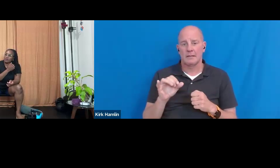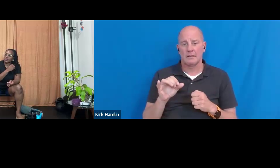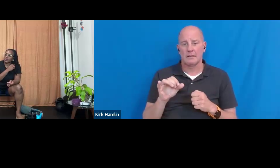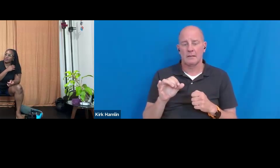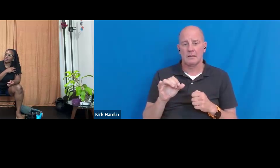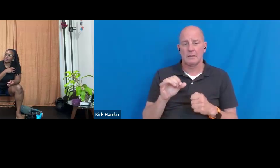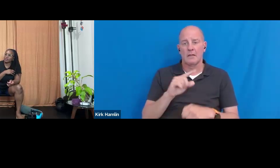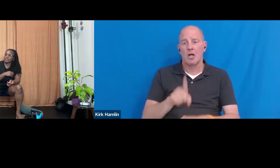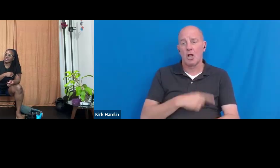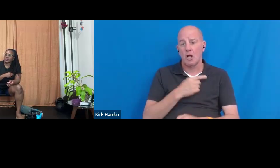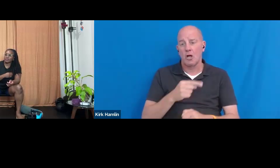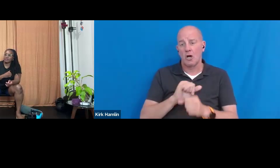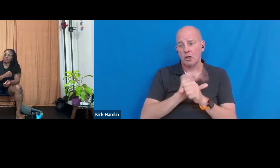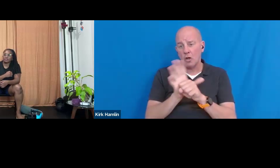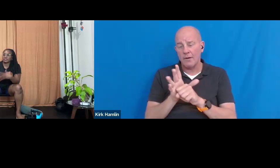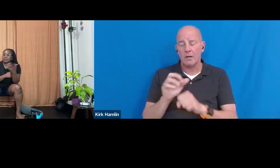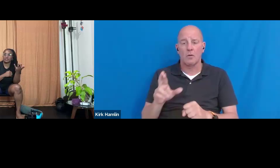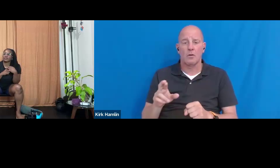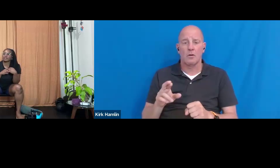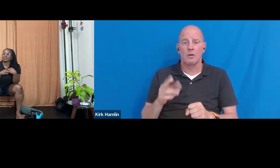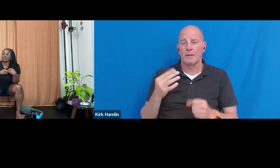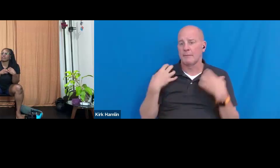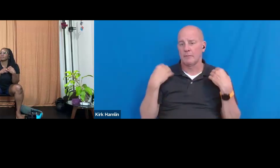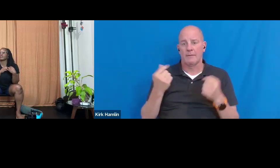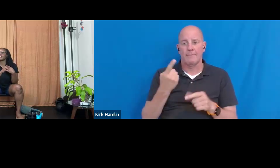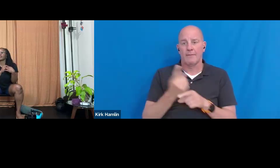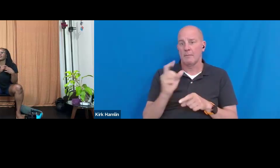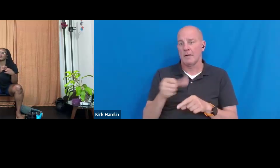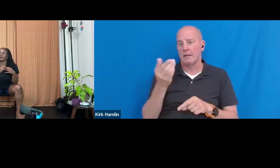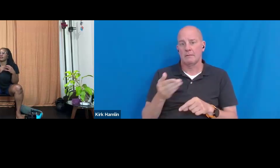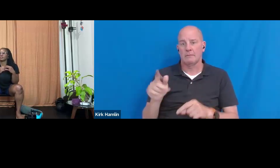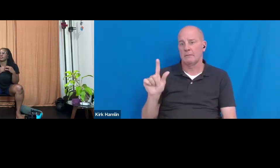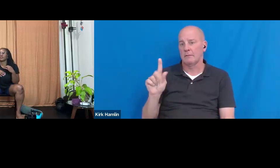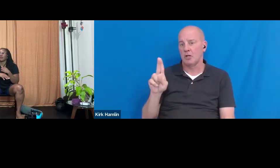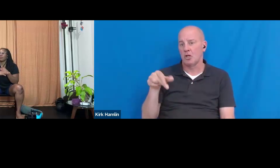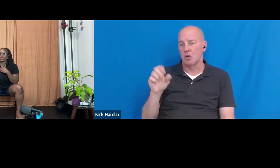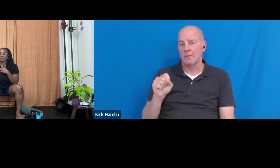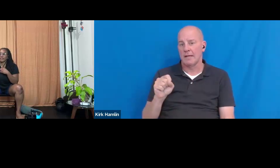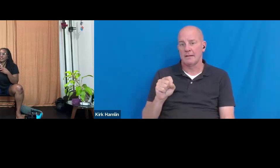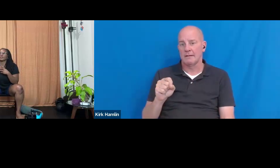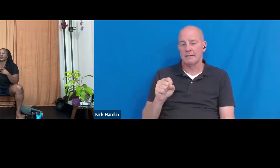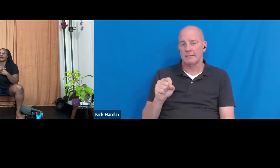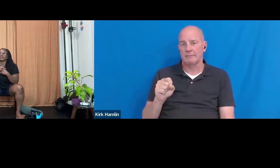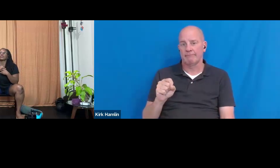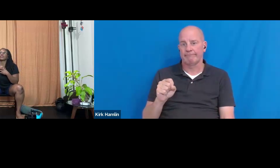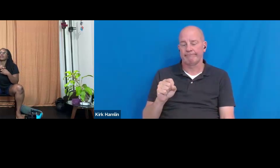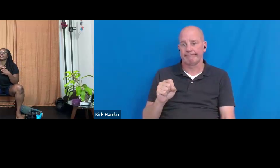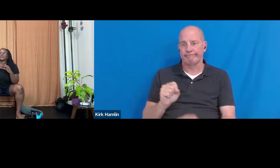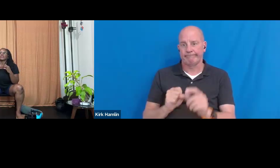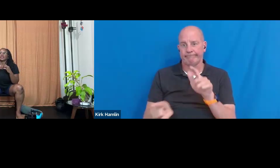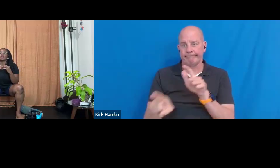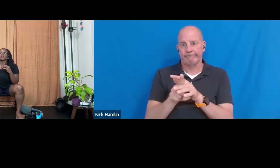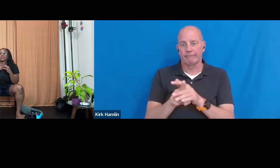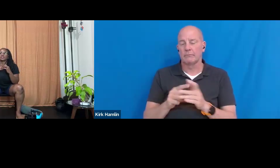or long COVID, or let's say you're recovering from something else, a huge lupus flare, and you're in the hospital, whatever it is, where